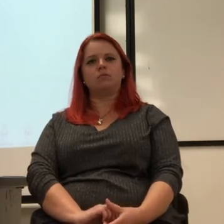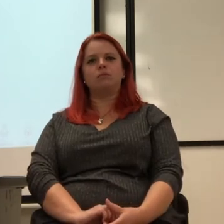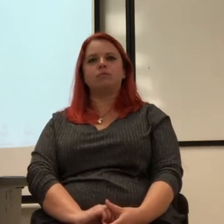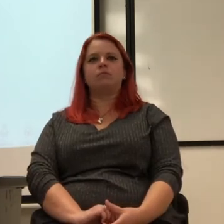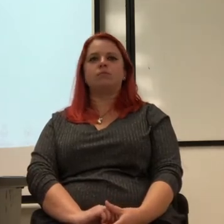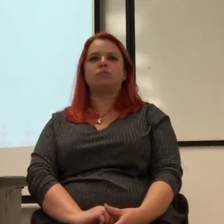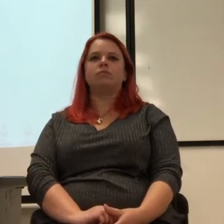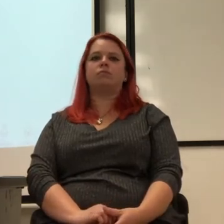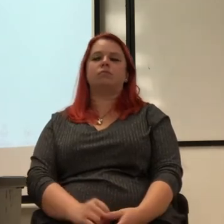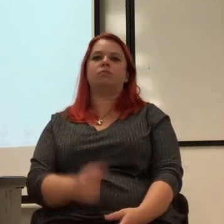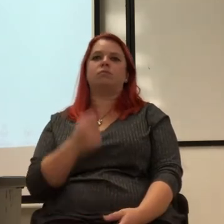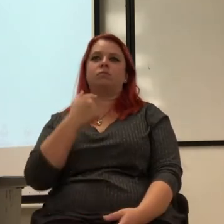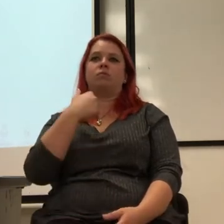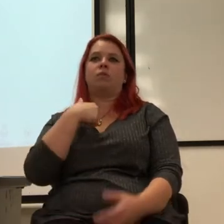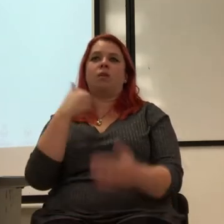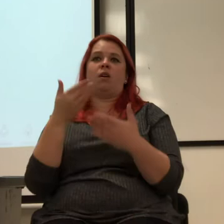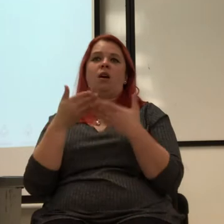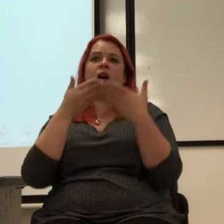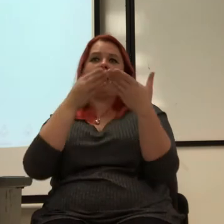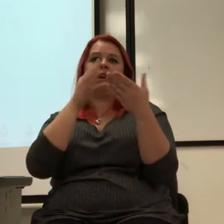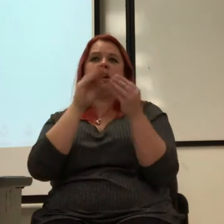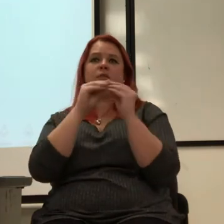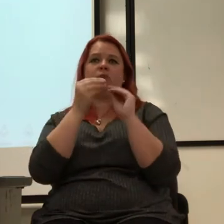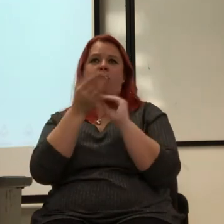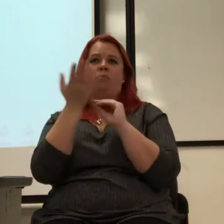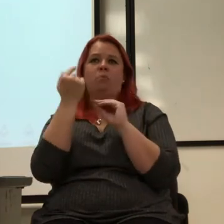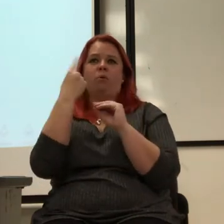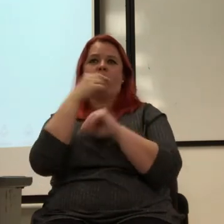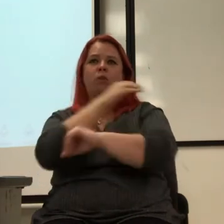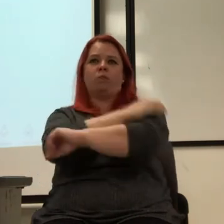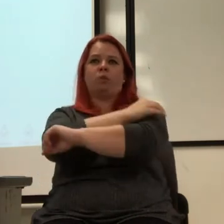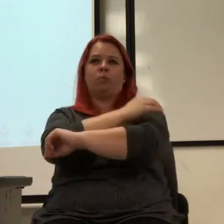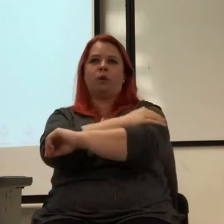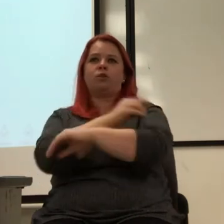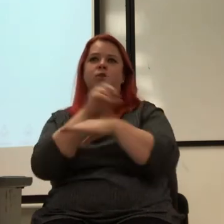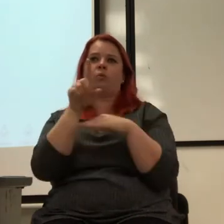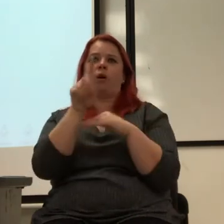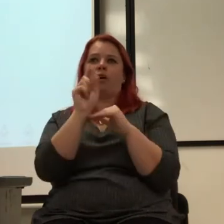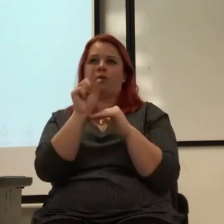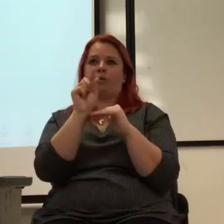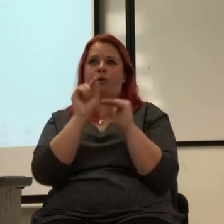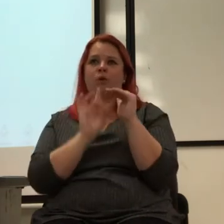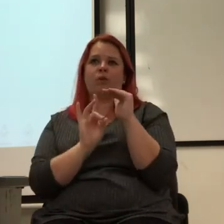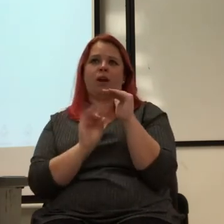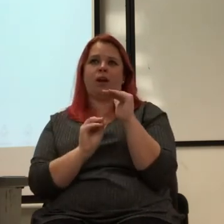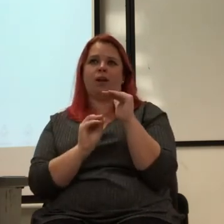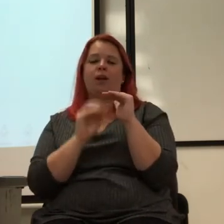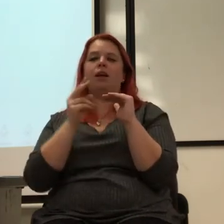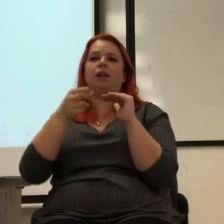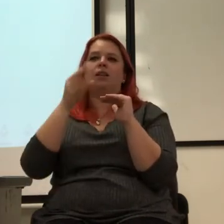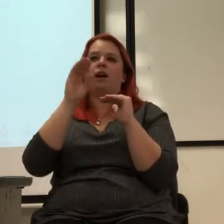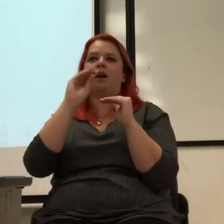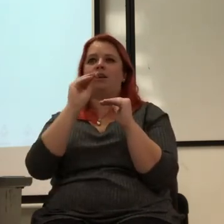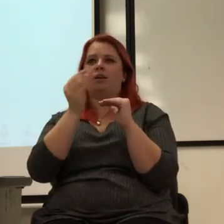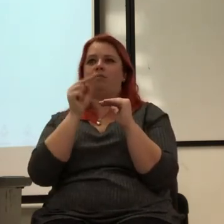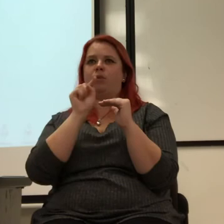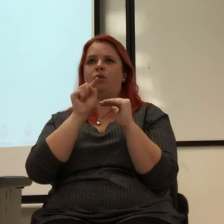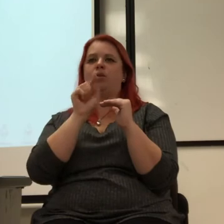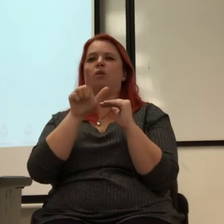Now, I gave you a number earlier for blood pressure, the 120 over 80, the high number, the